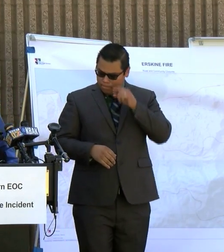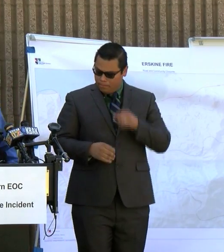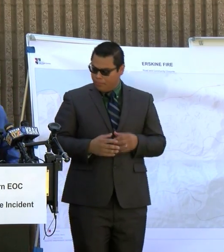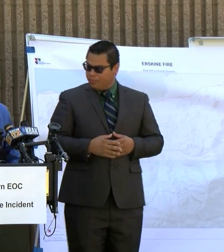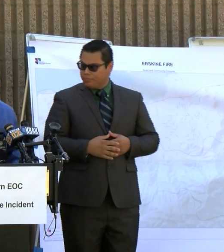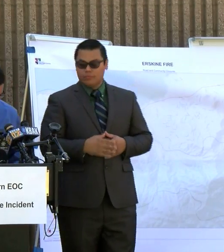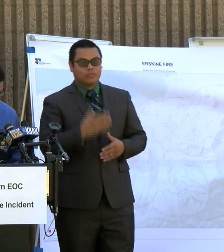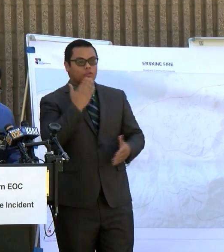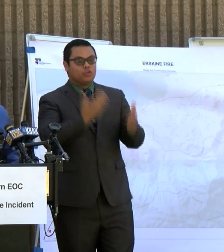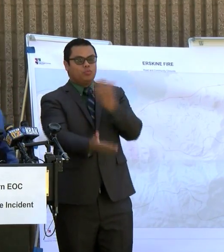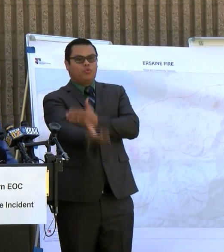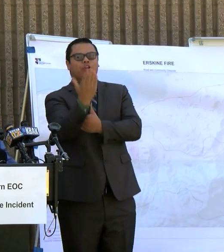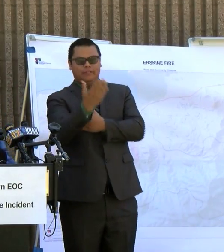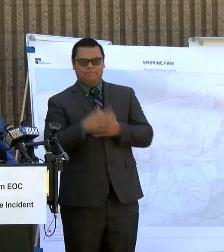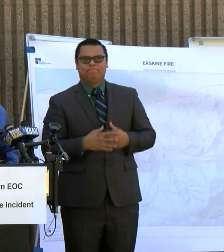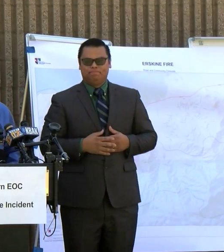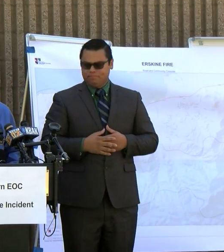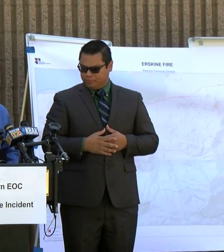Good morning.